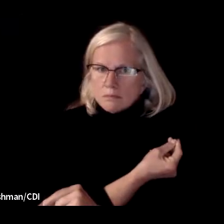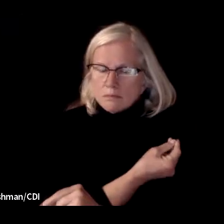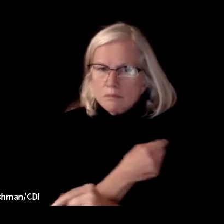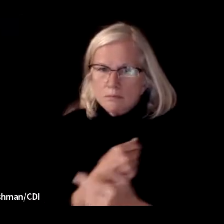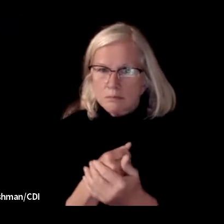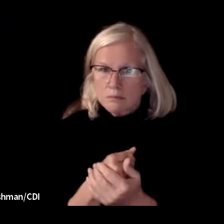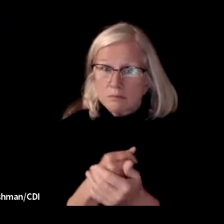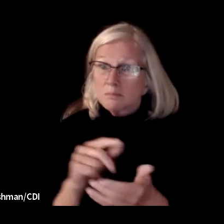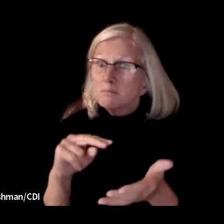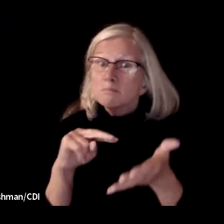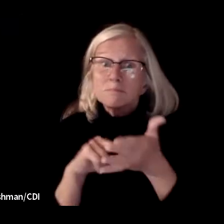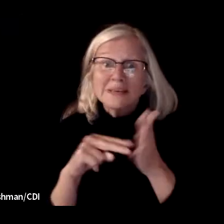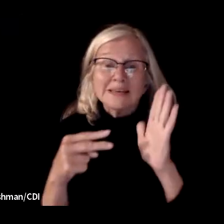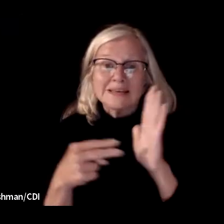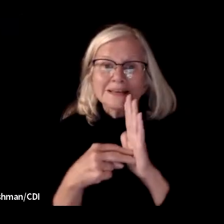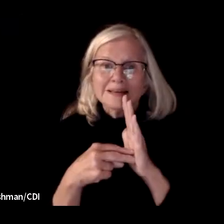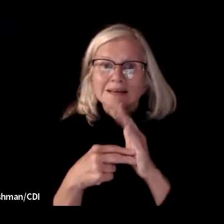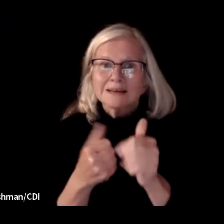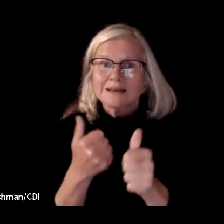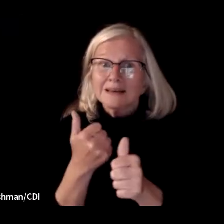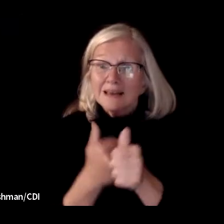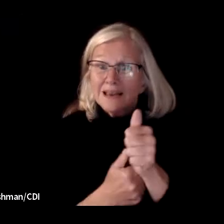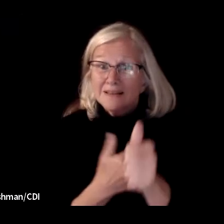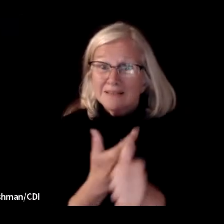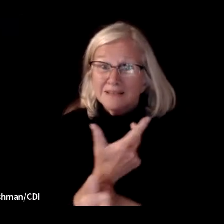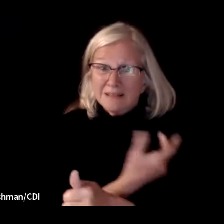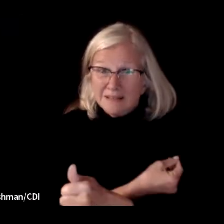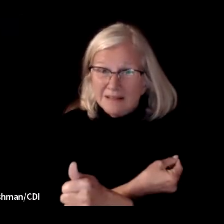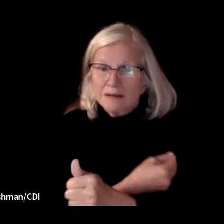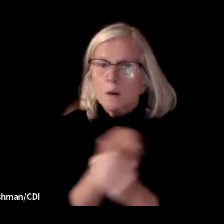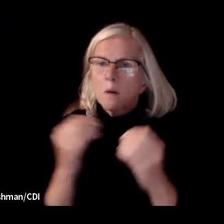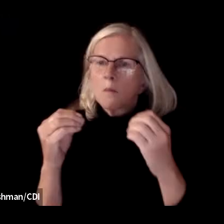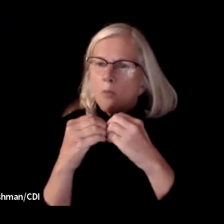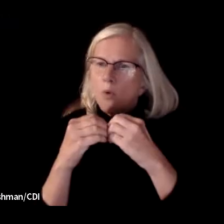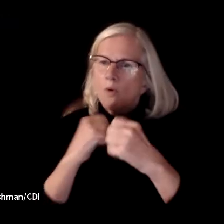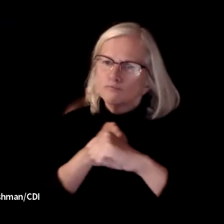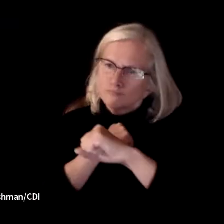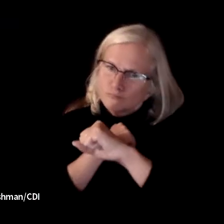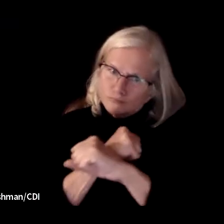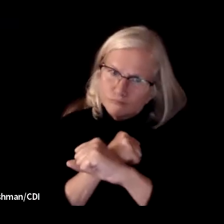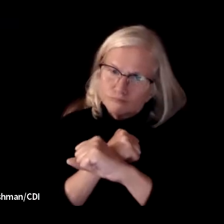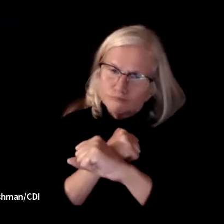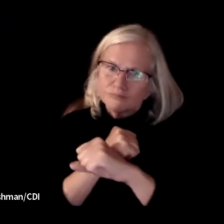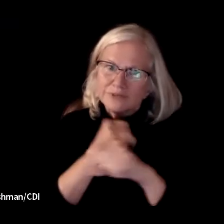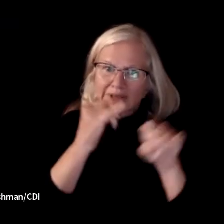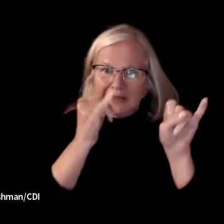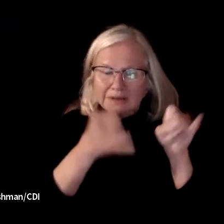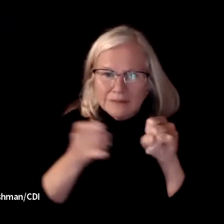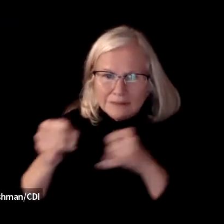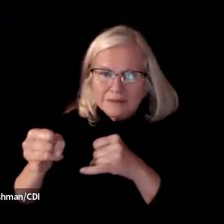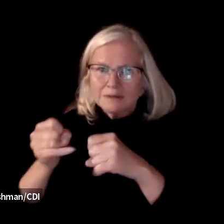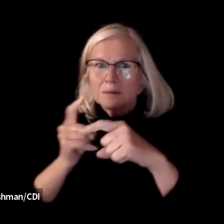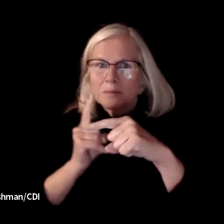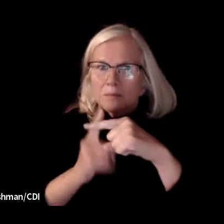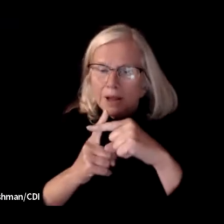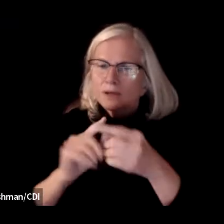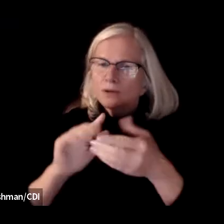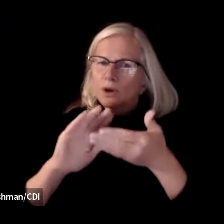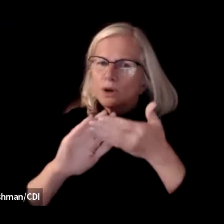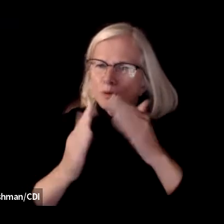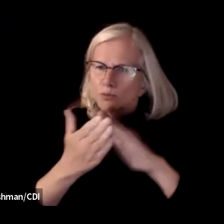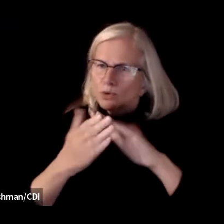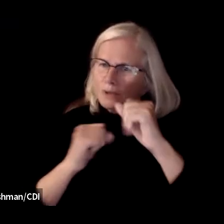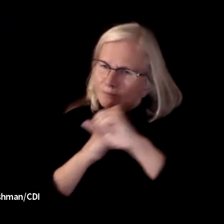again, every vaccination makes us more resilient, not only individually, but also as a community. And every vaccination